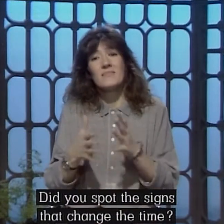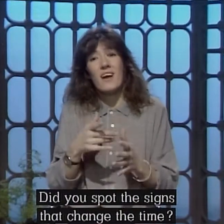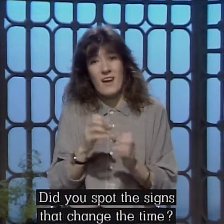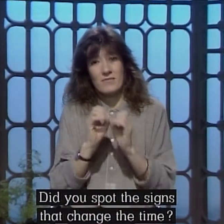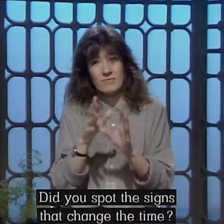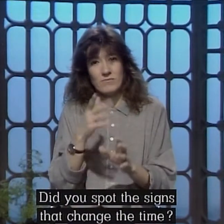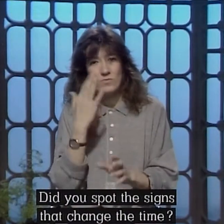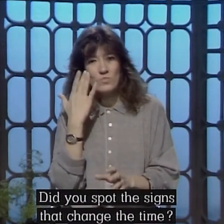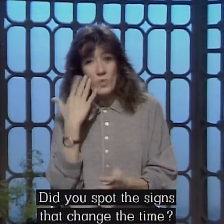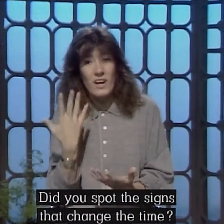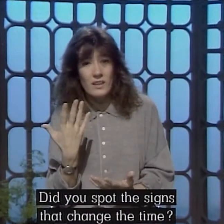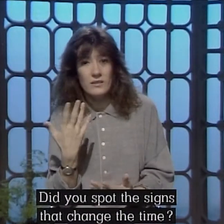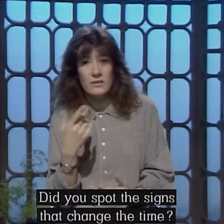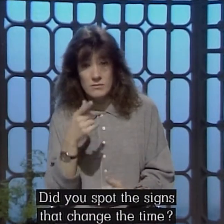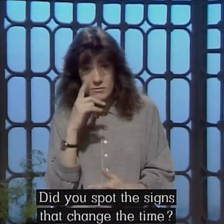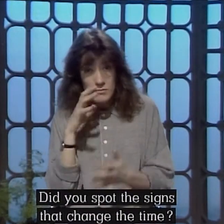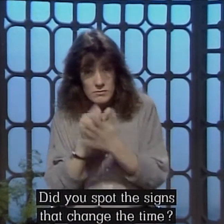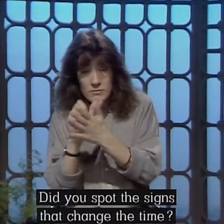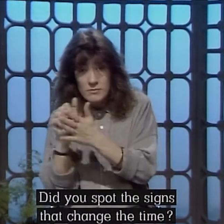Did you spot the signs that change the time?